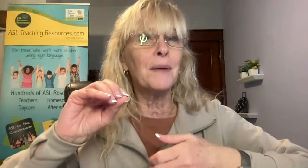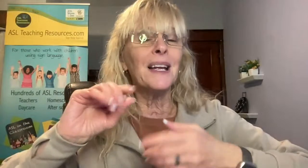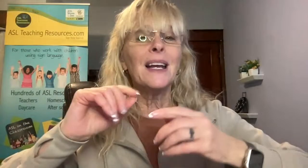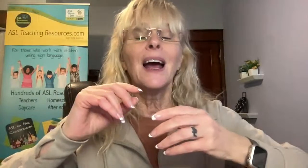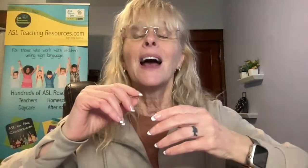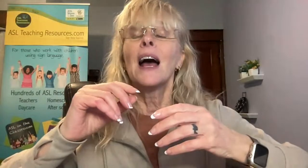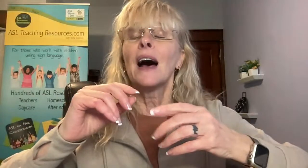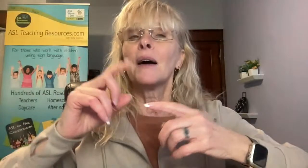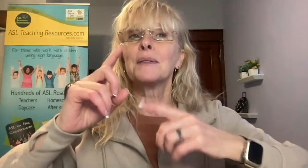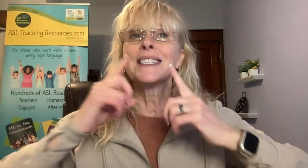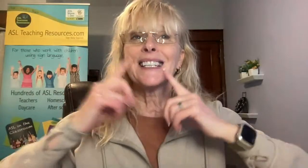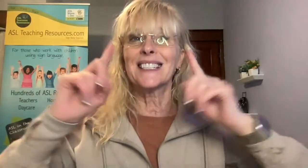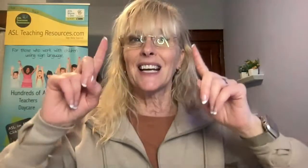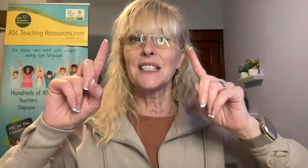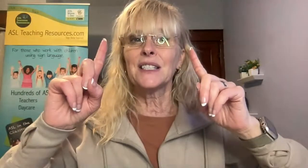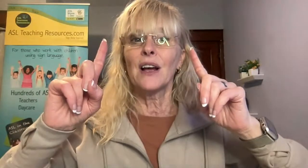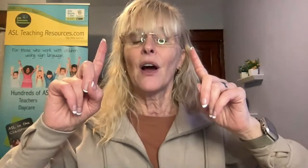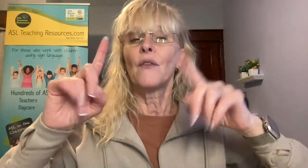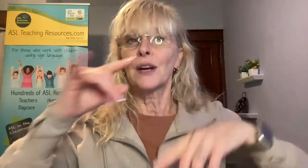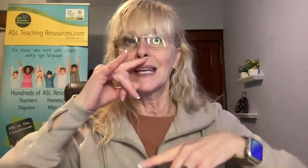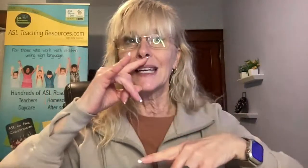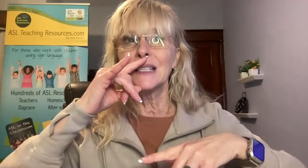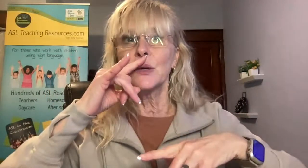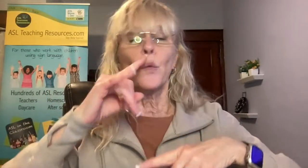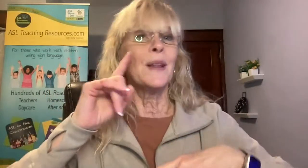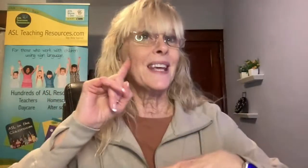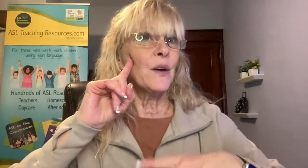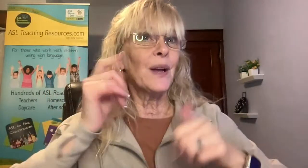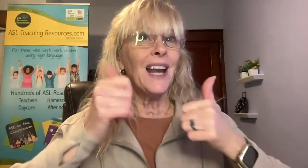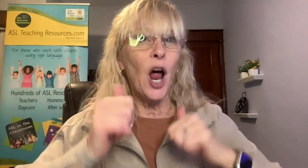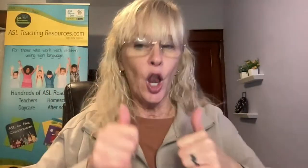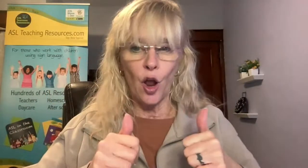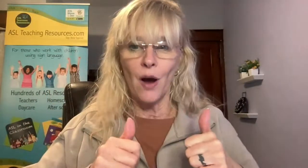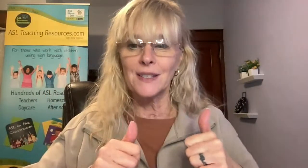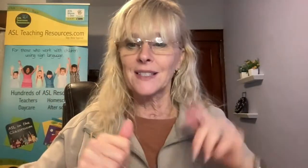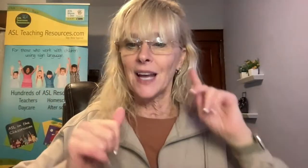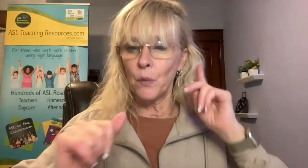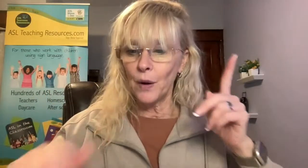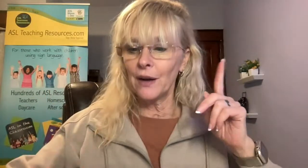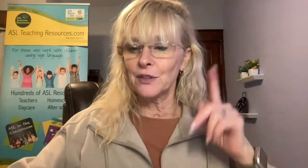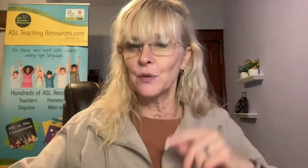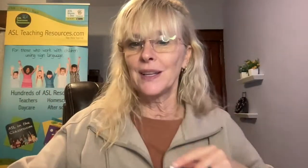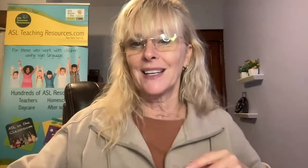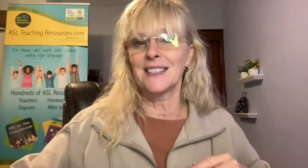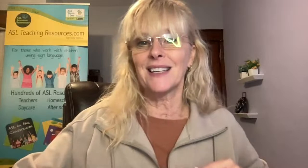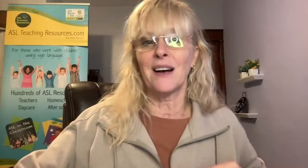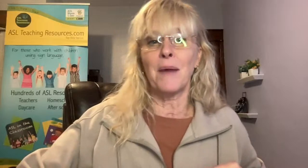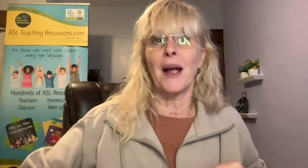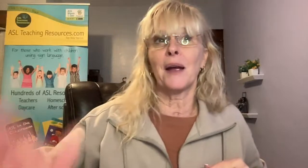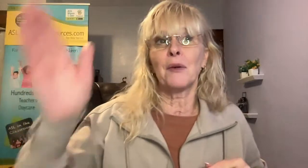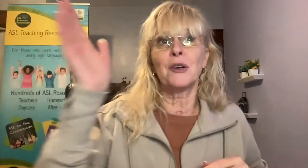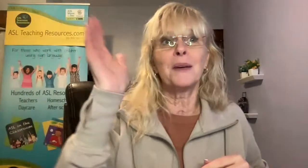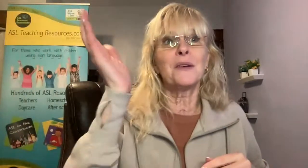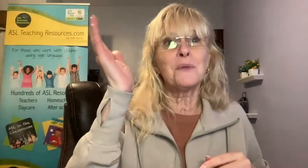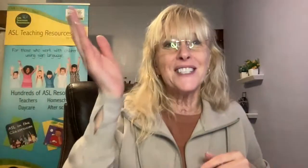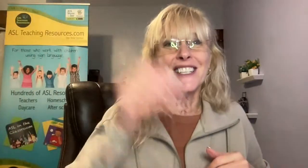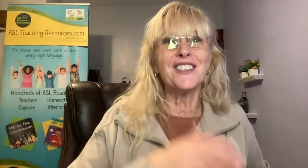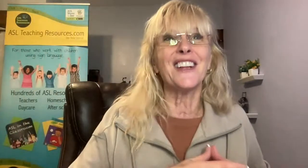company, Success for Kids with Hearing Loss. And we are doing this. I am going to be the presenter